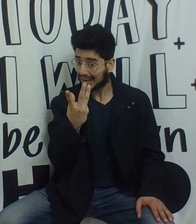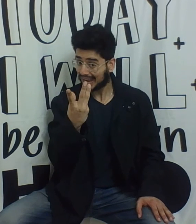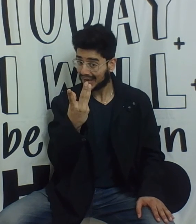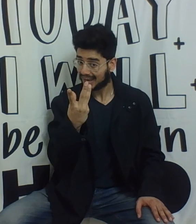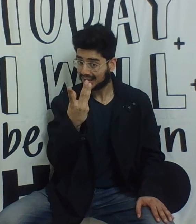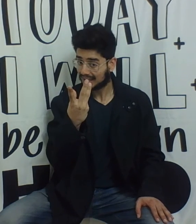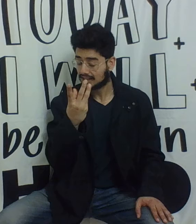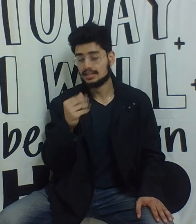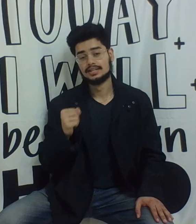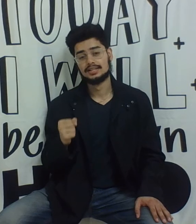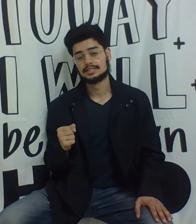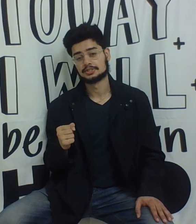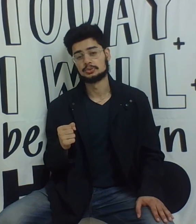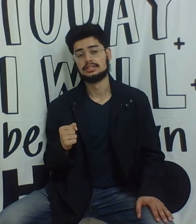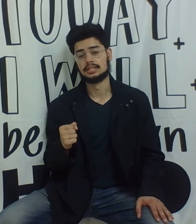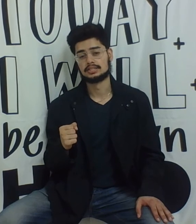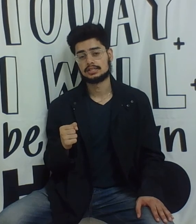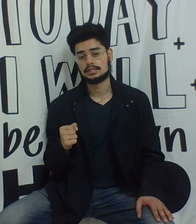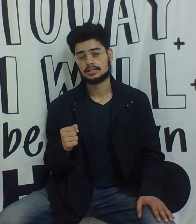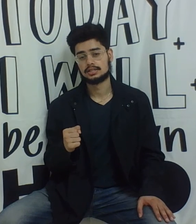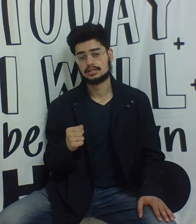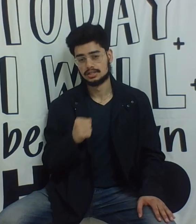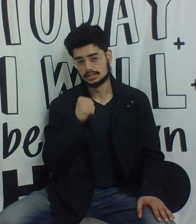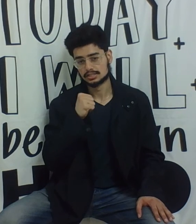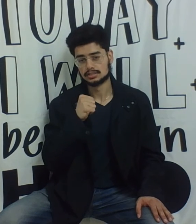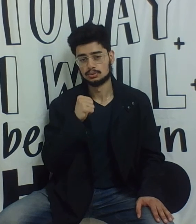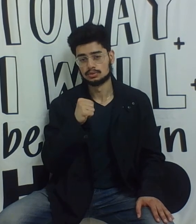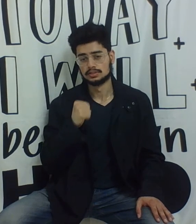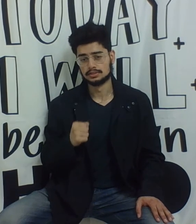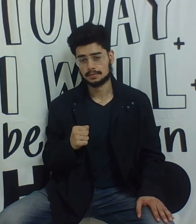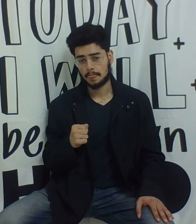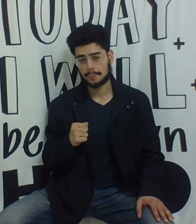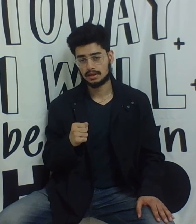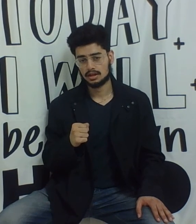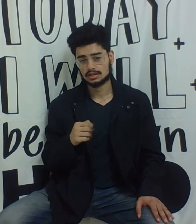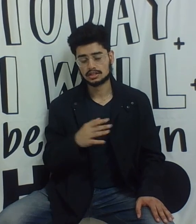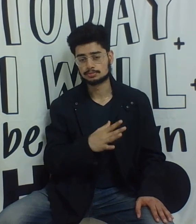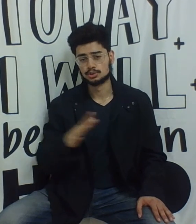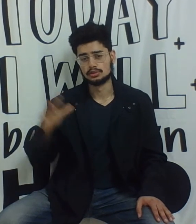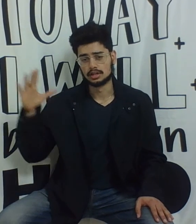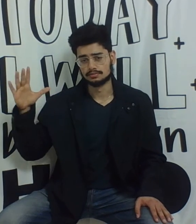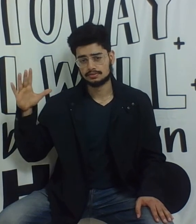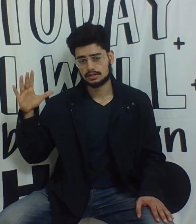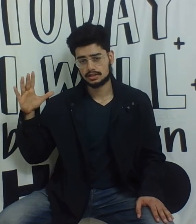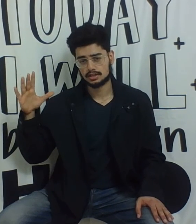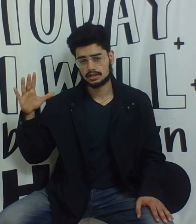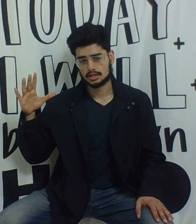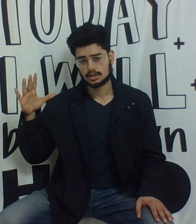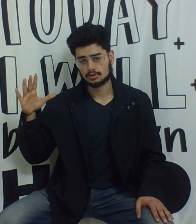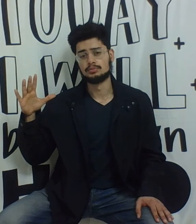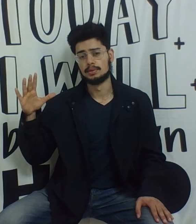Okay. So with that, stay motivated, explore your life.